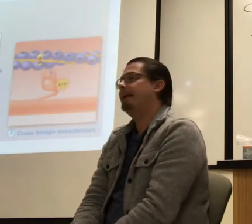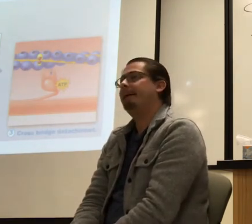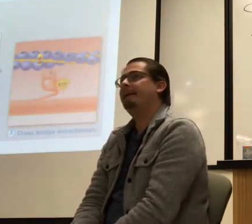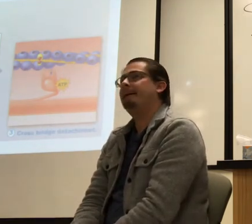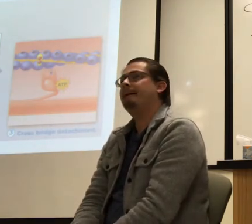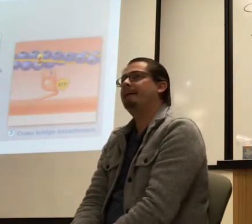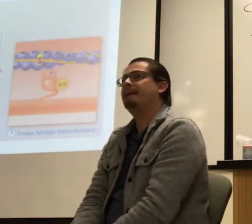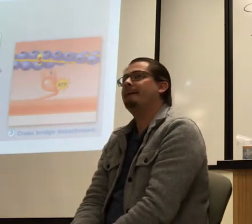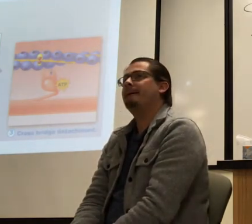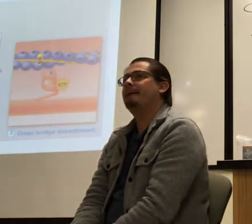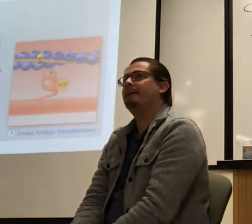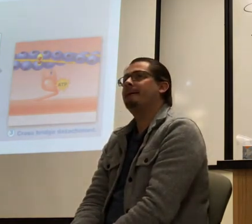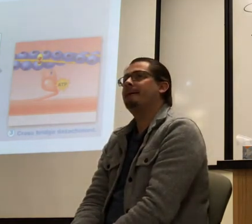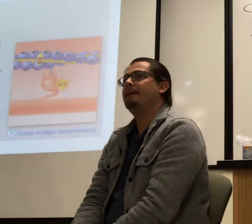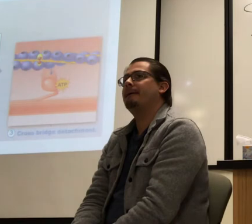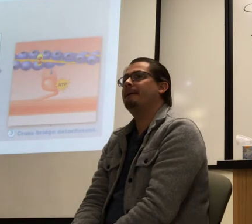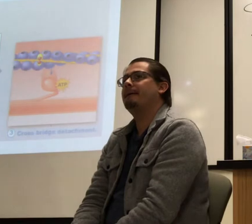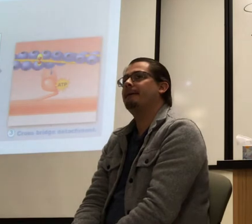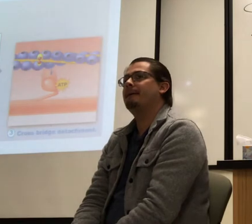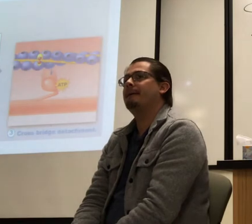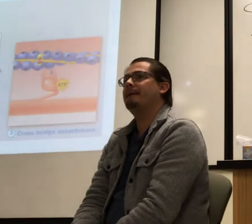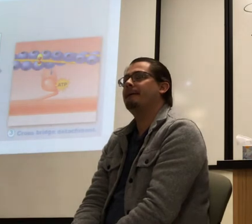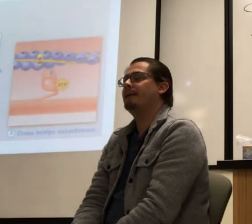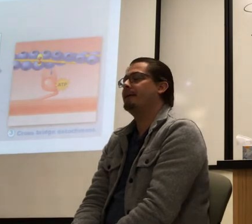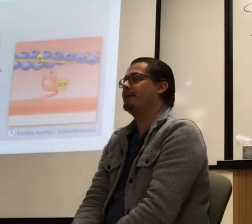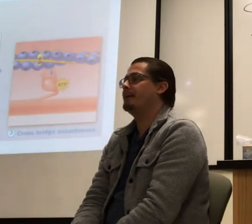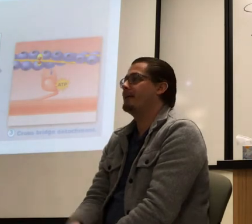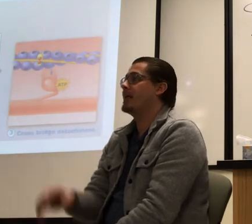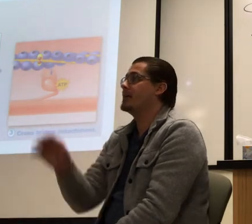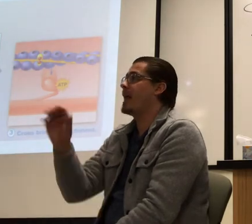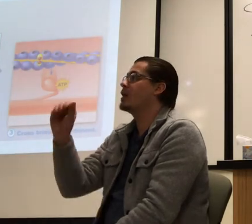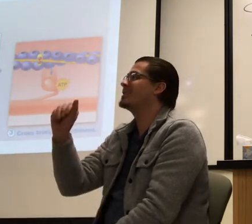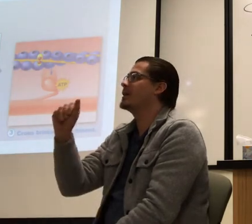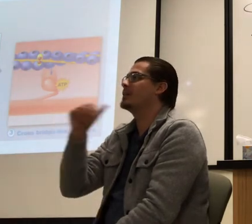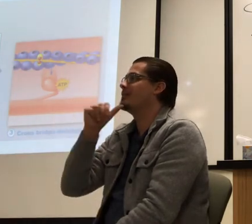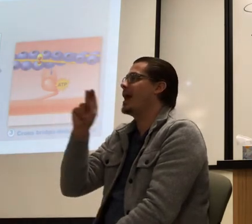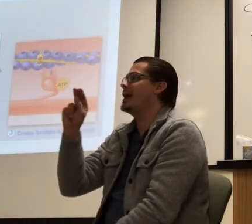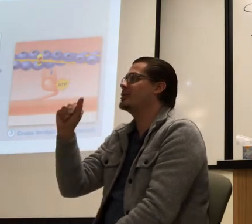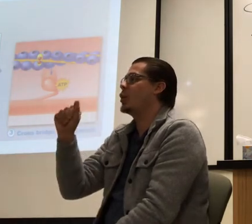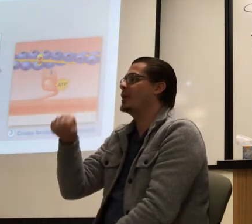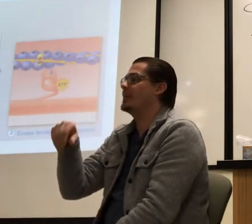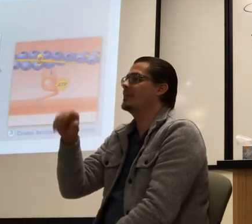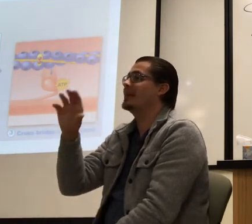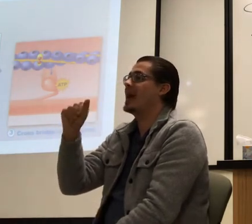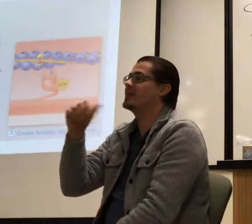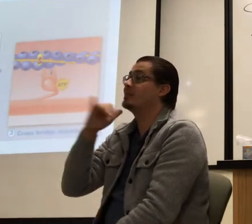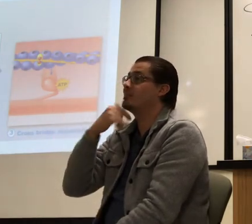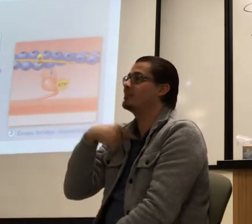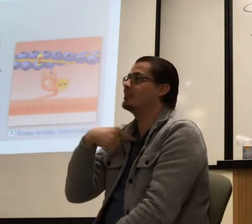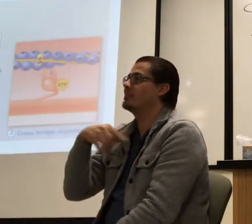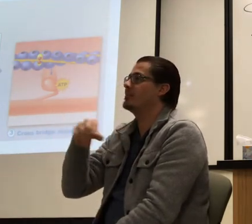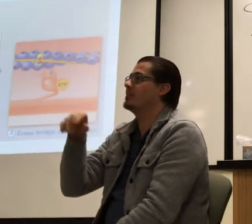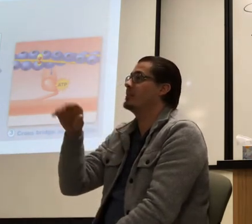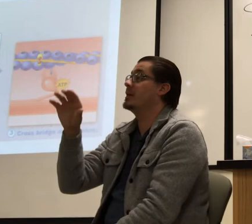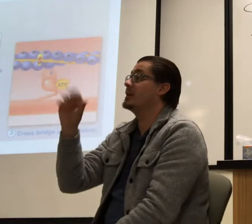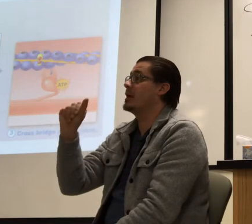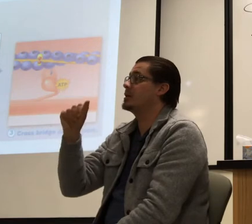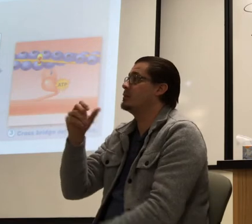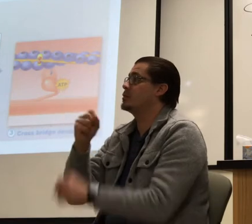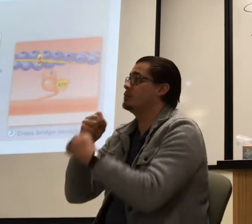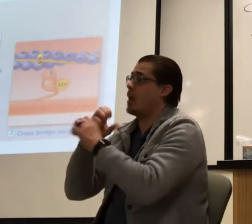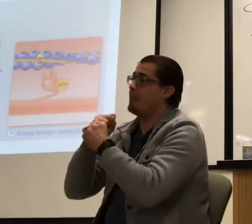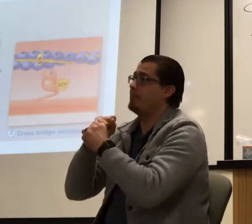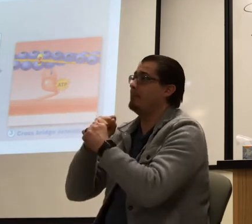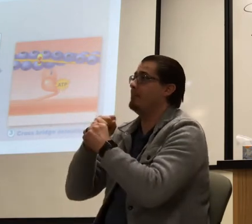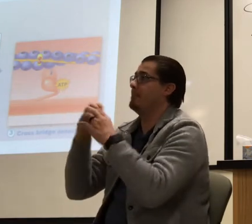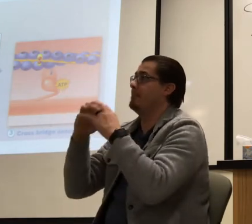back into SR, you know, the sarcoplasmic reticulum, those NSACs, the terminal cisterna, all that. Just pump it back